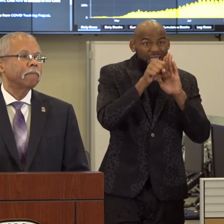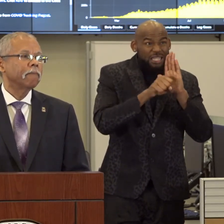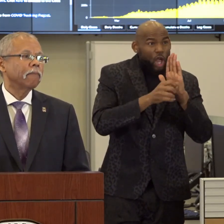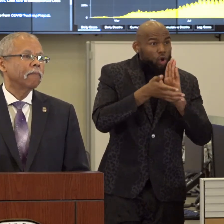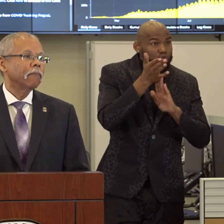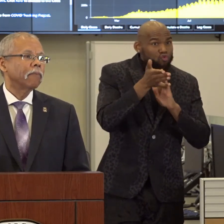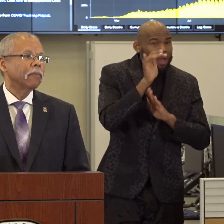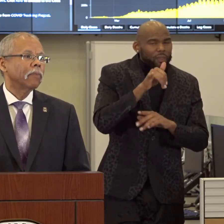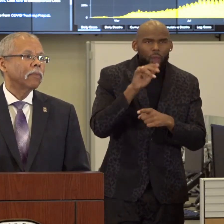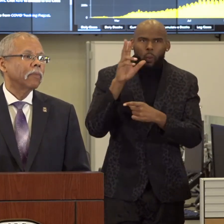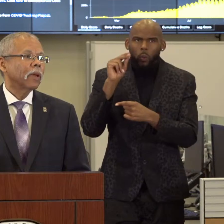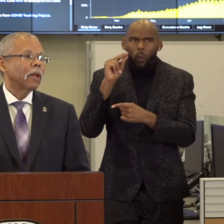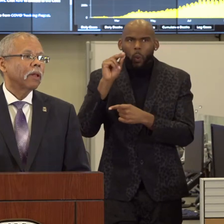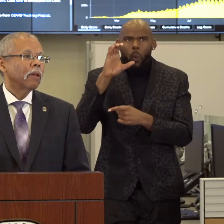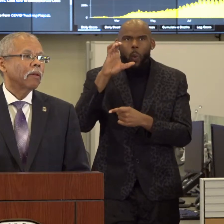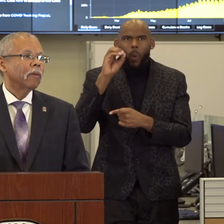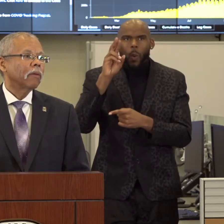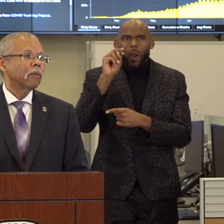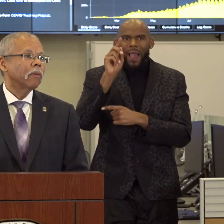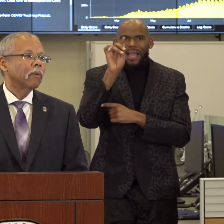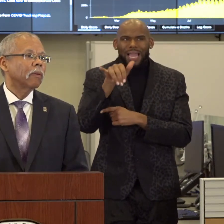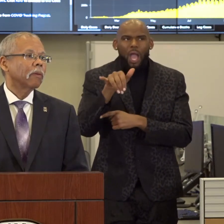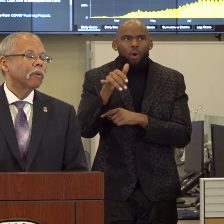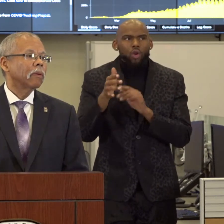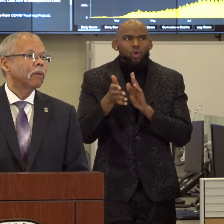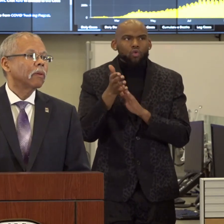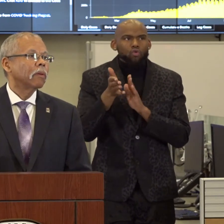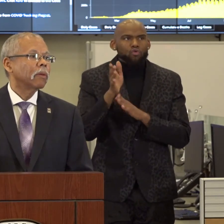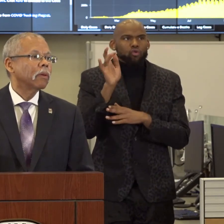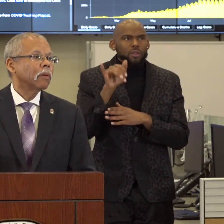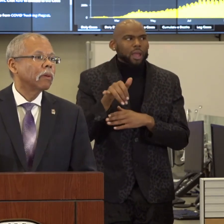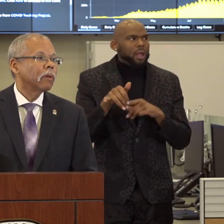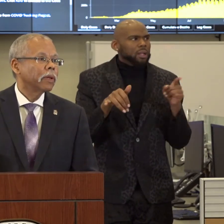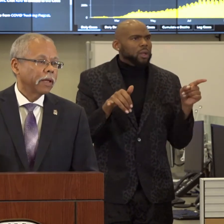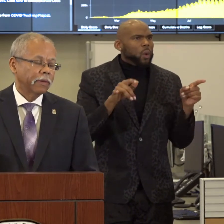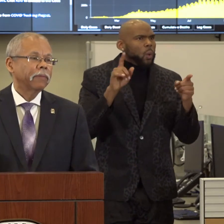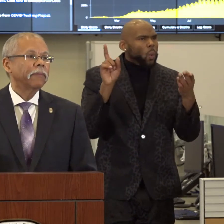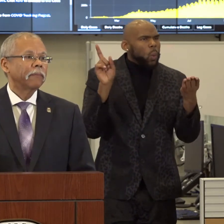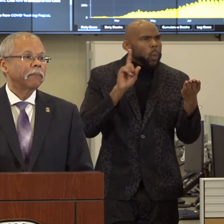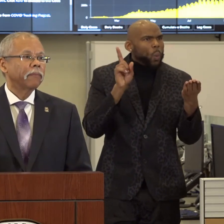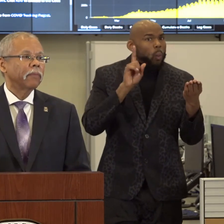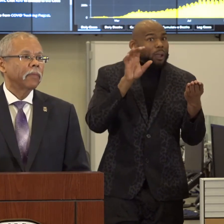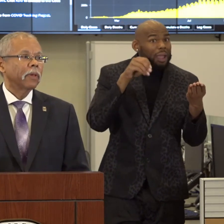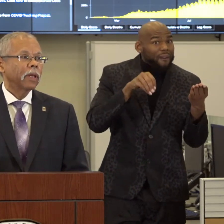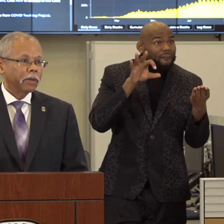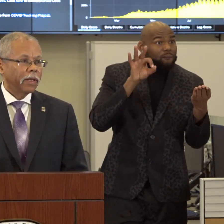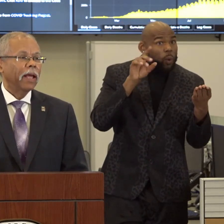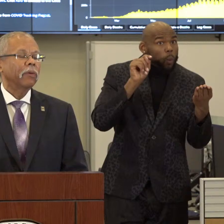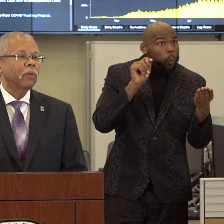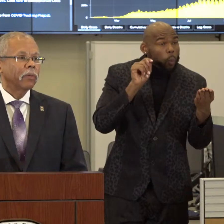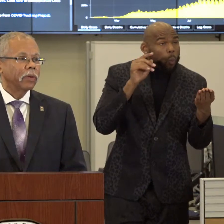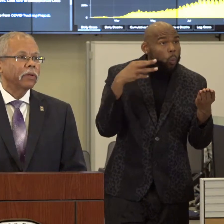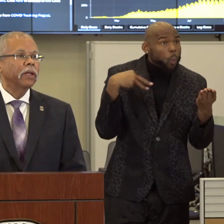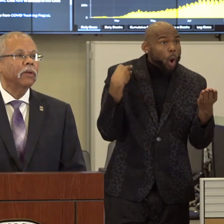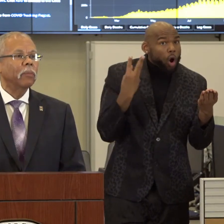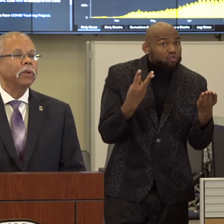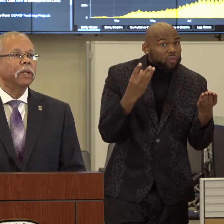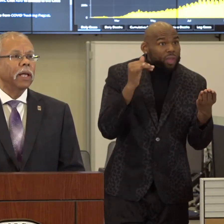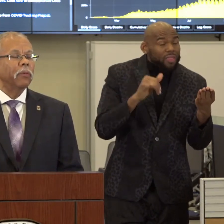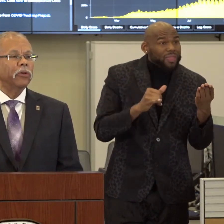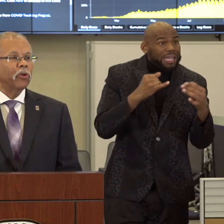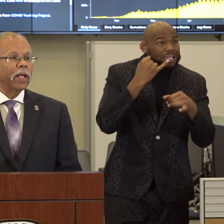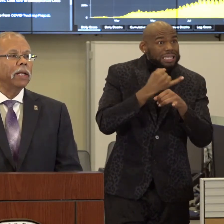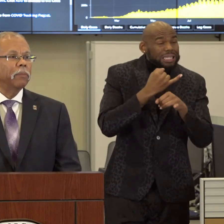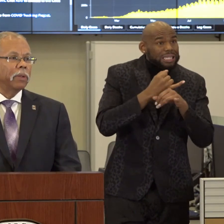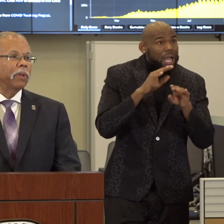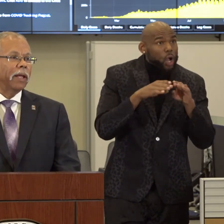then the second one, is that the Southern Regional Technology Center down in Fort Washington? Yes. That's already open? Yeah, today. It's open